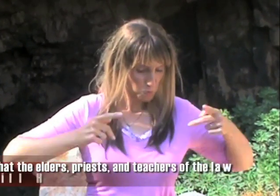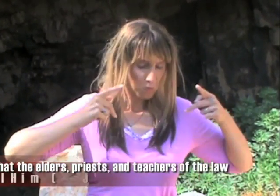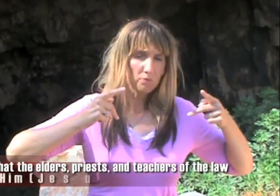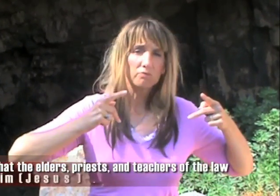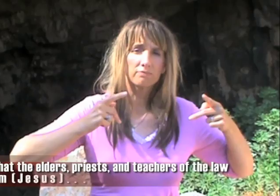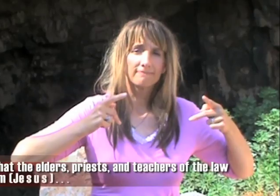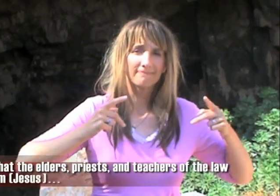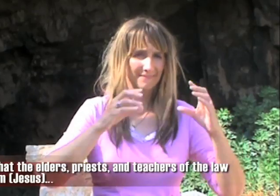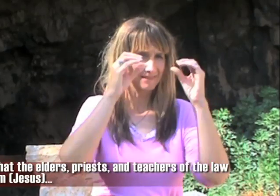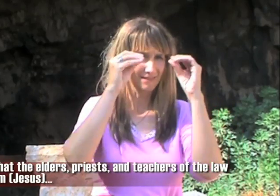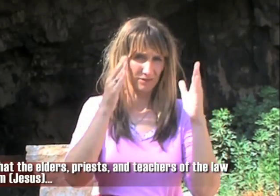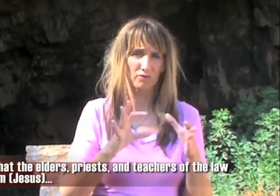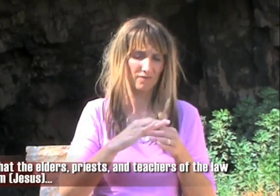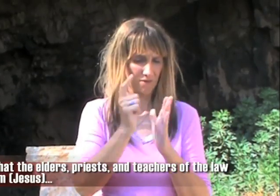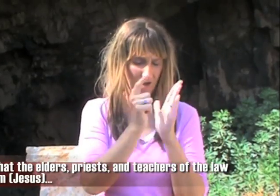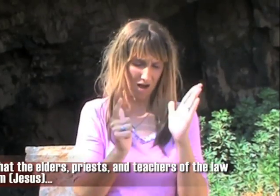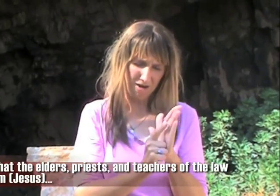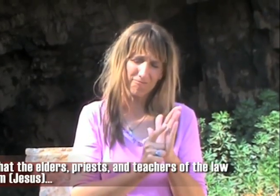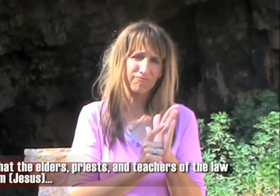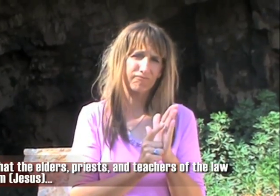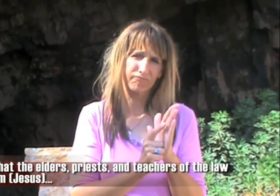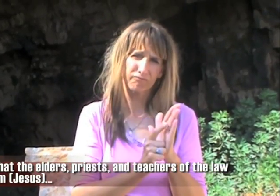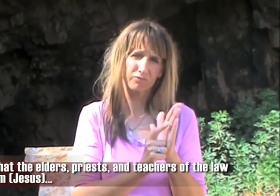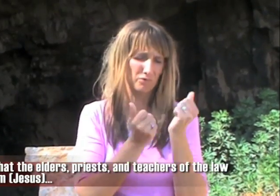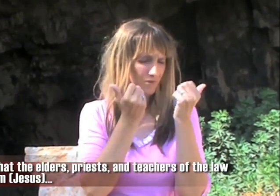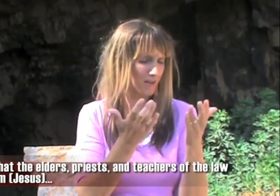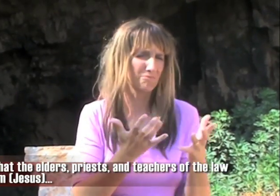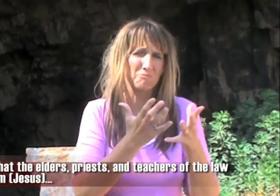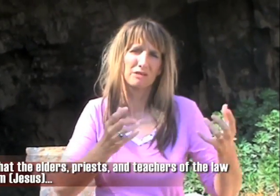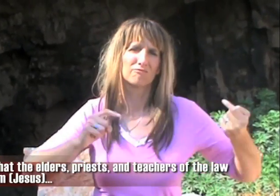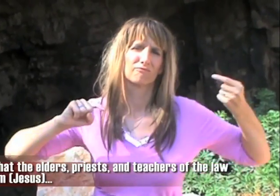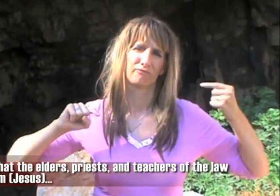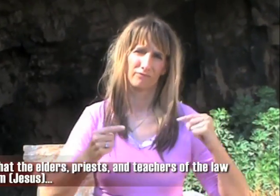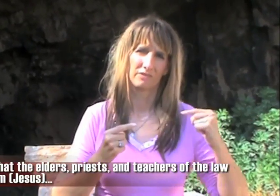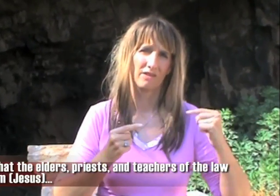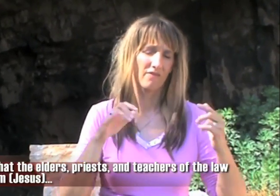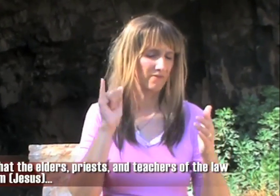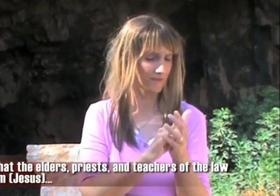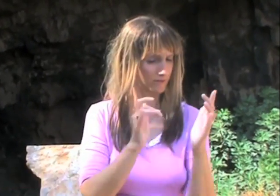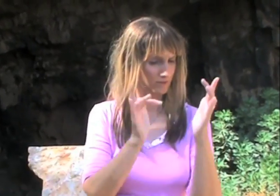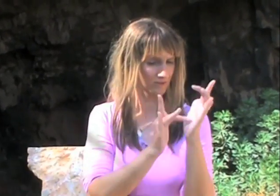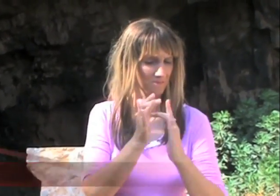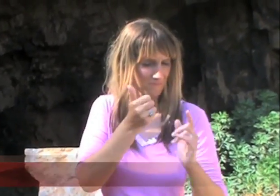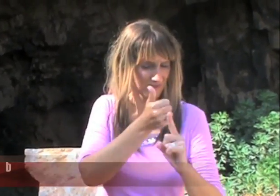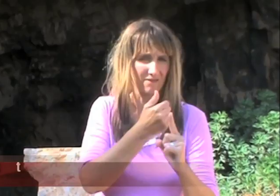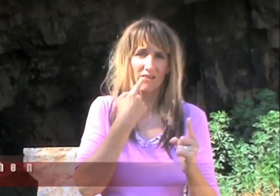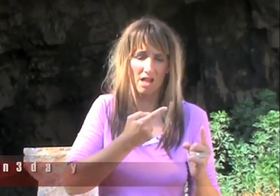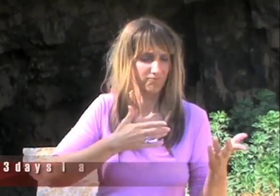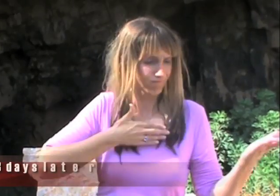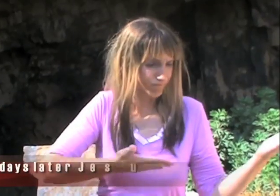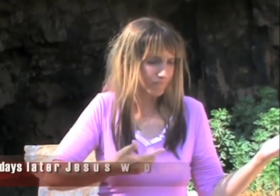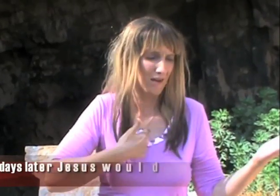priests, and the teachers of the law. And he must suffer and be